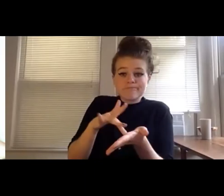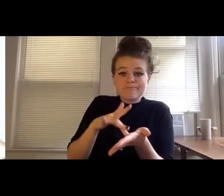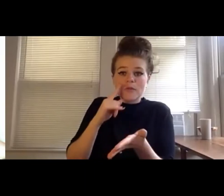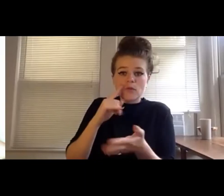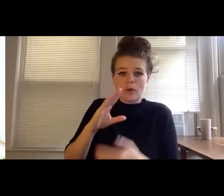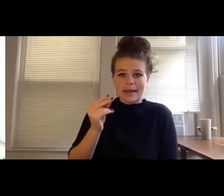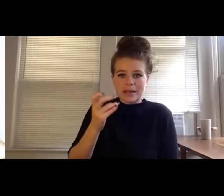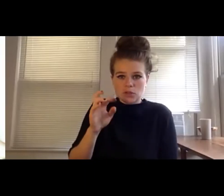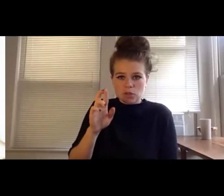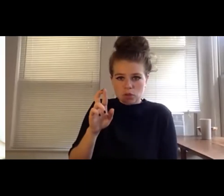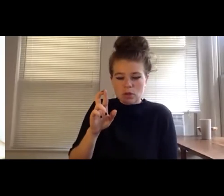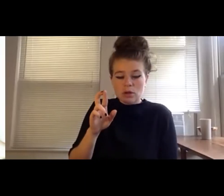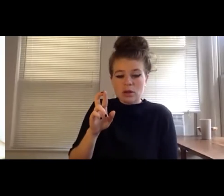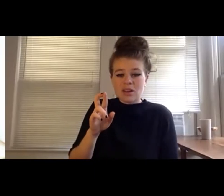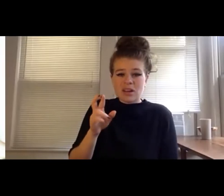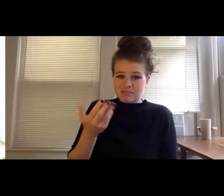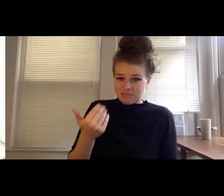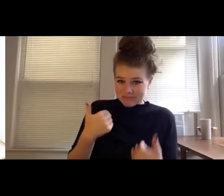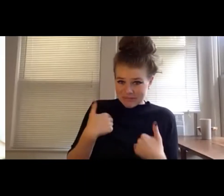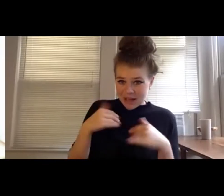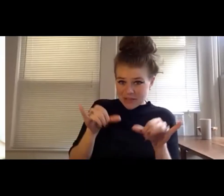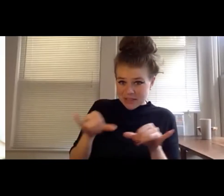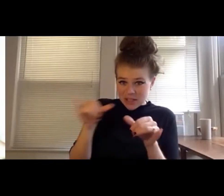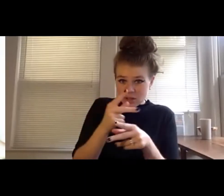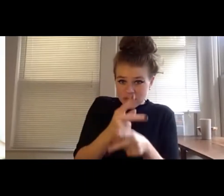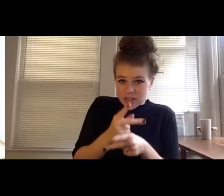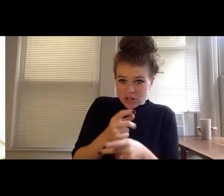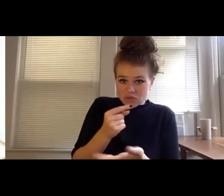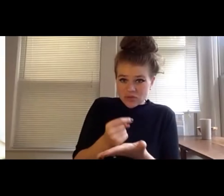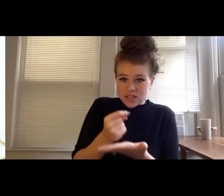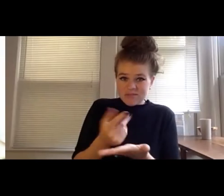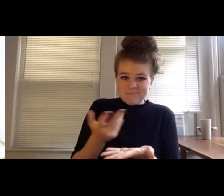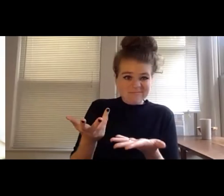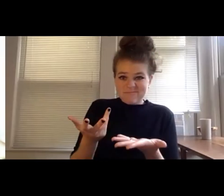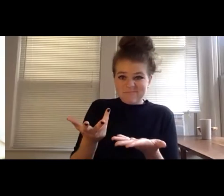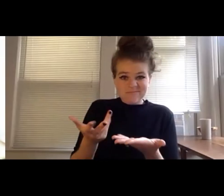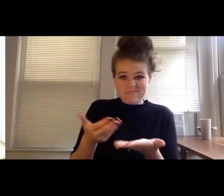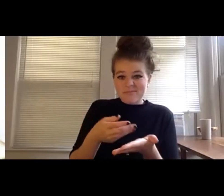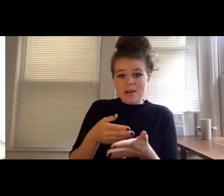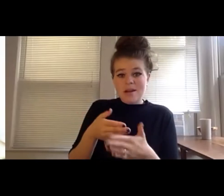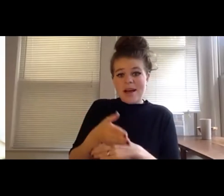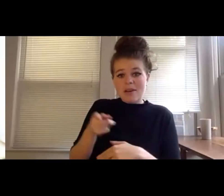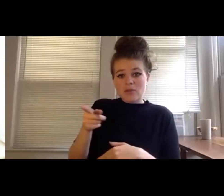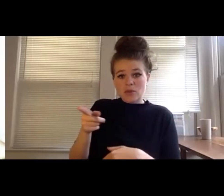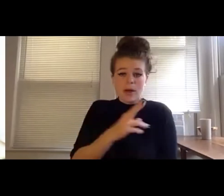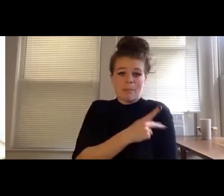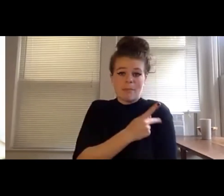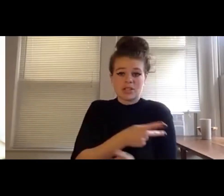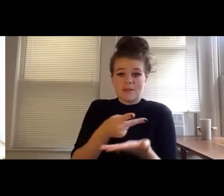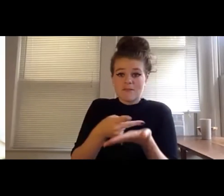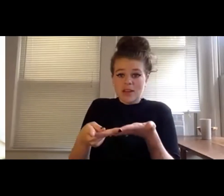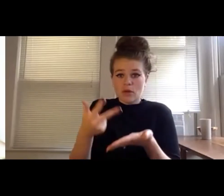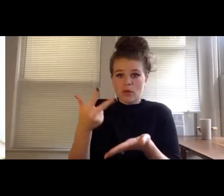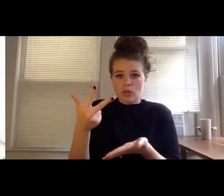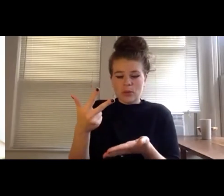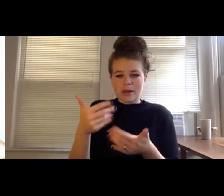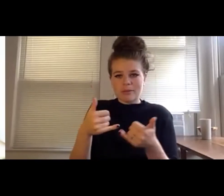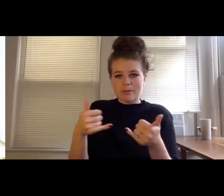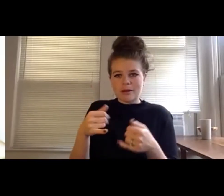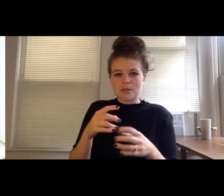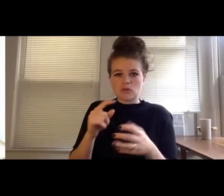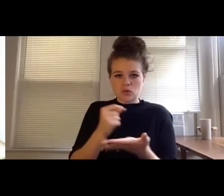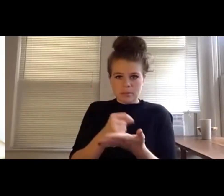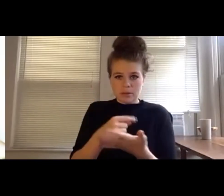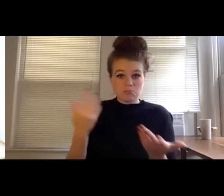a standard of care treatment anymore after a patient failed 3 lines of treatment. So the standard